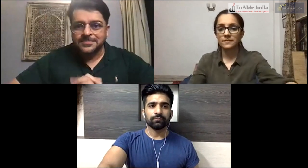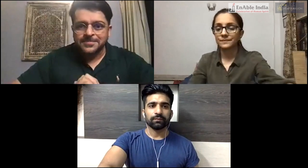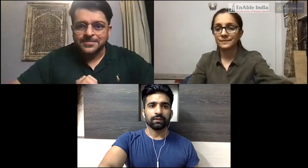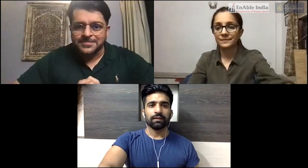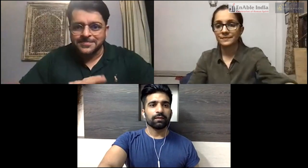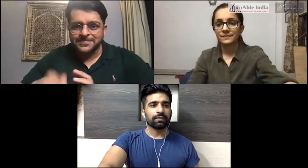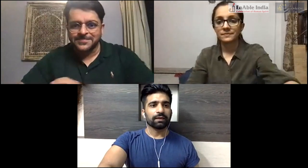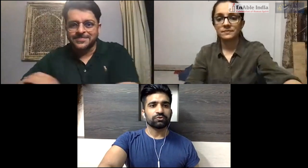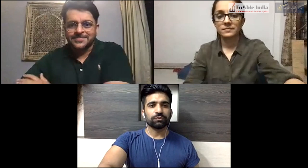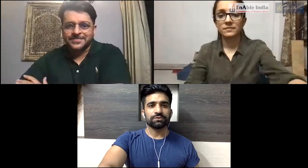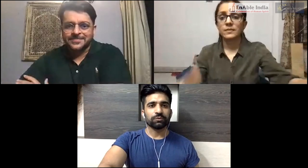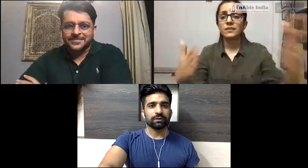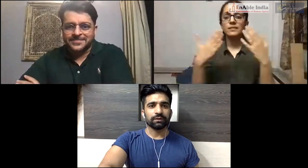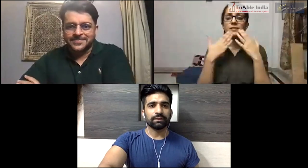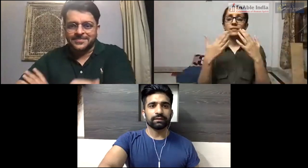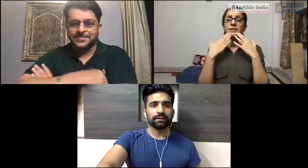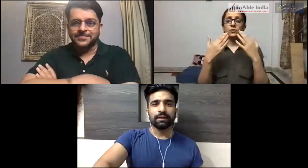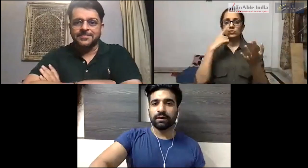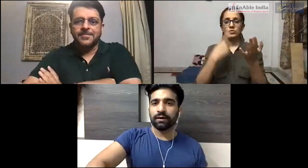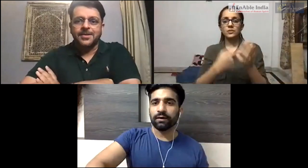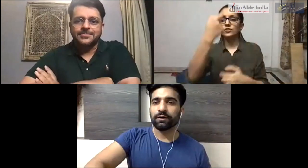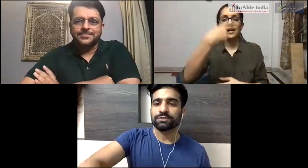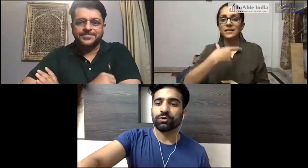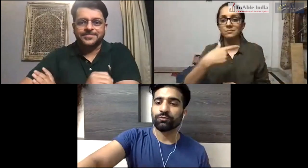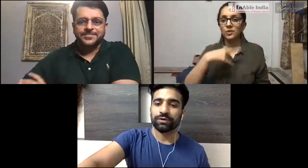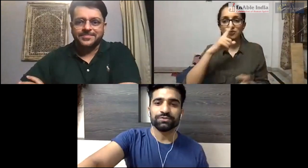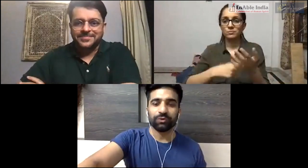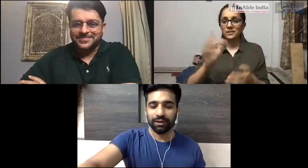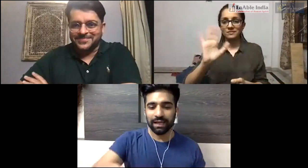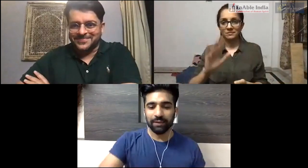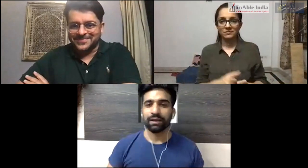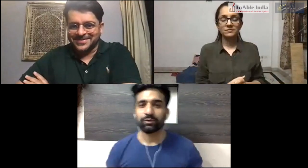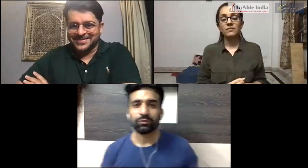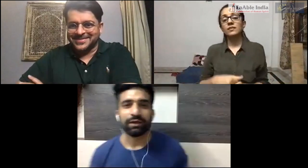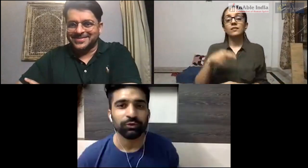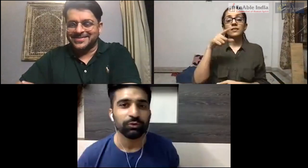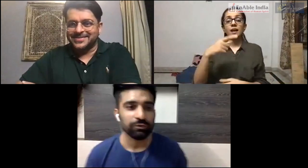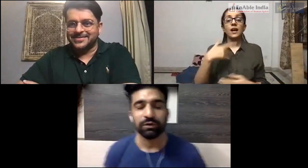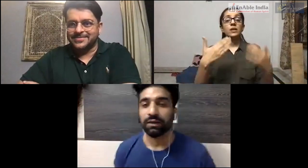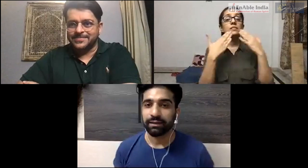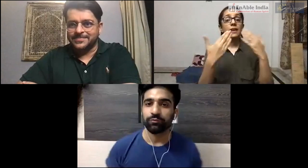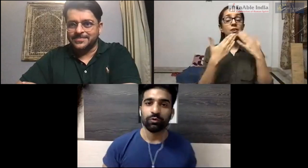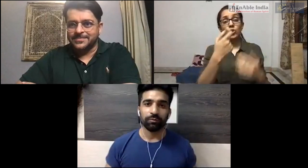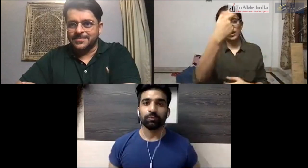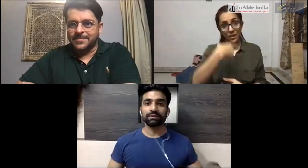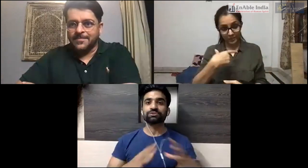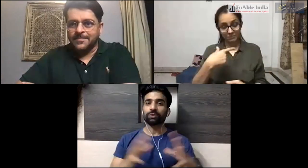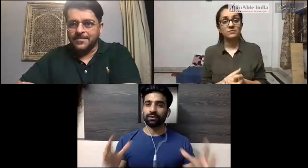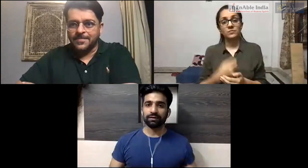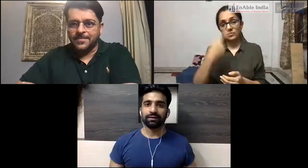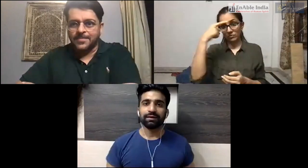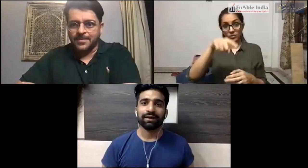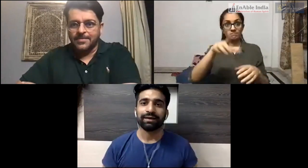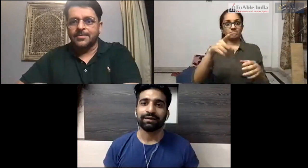yours. Thank you so much, Survey. Okay, so first of all, I would like to thank you, Dr. Aleem, for putting this